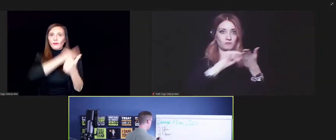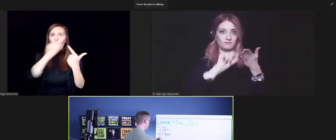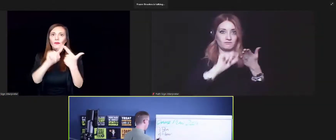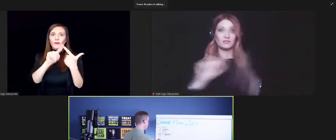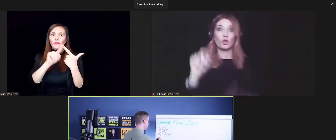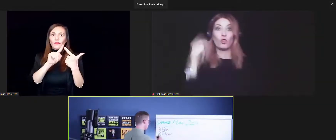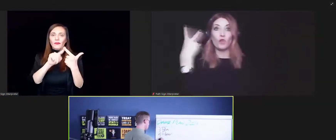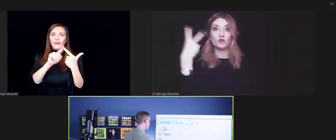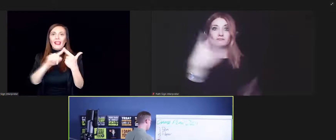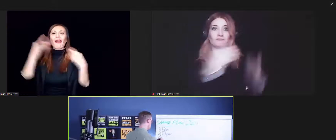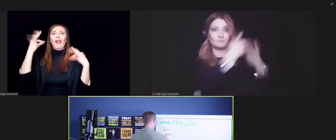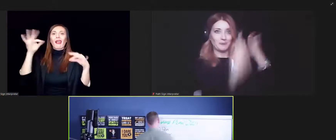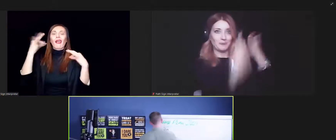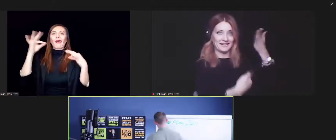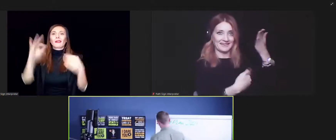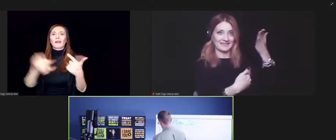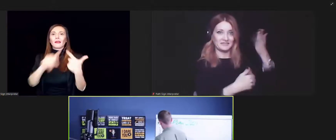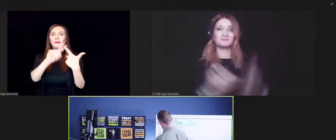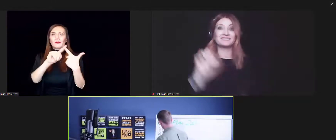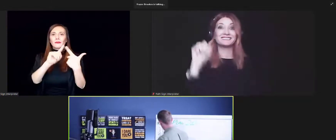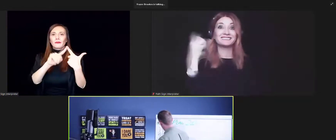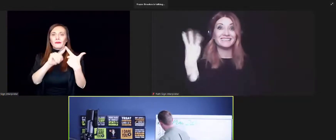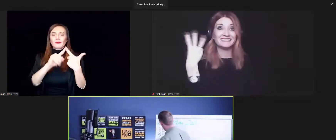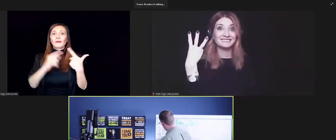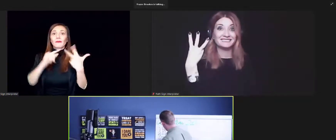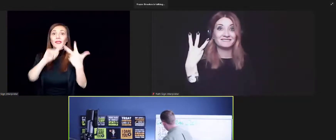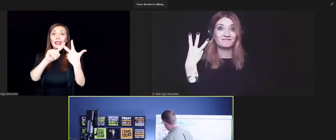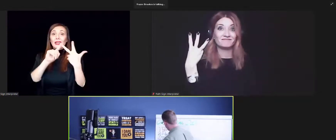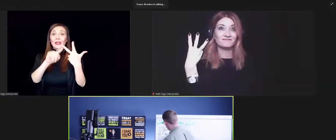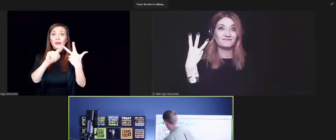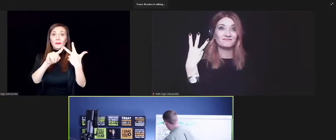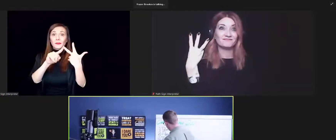Number 3, a timer.